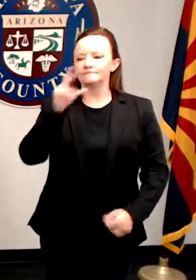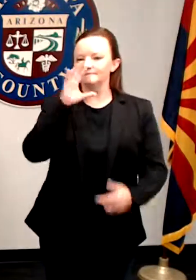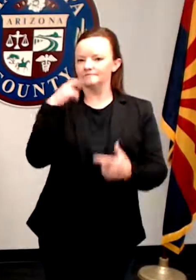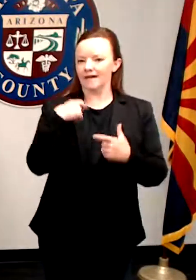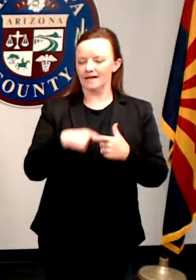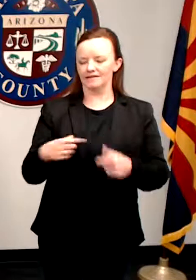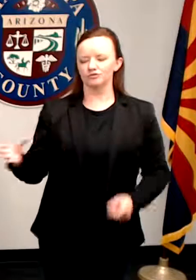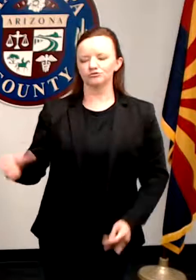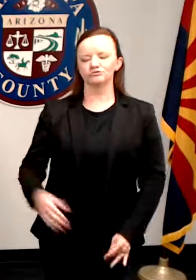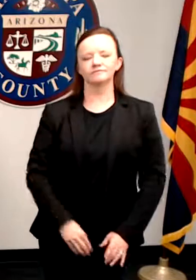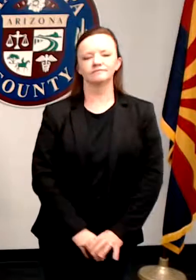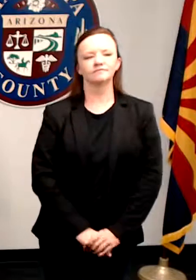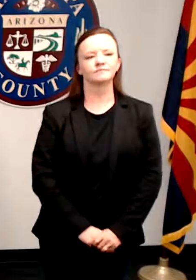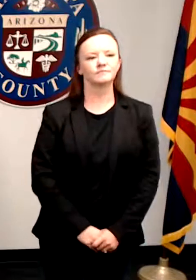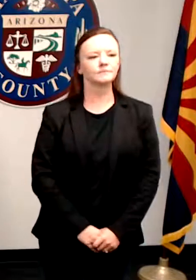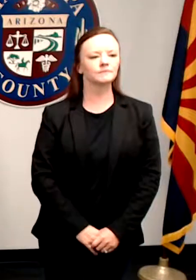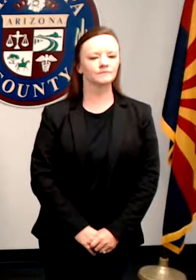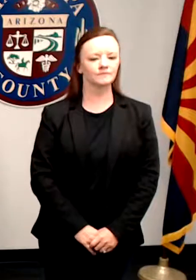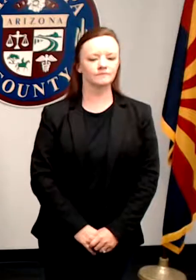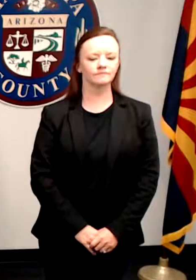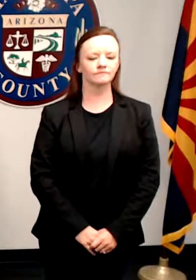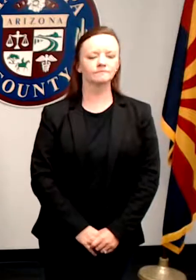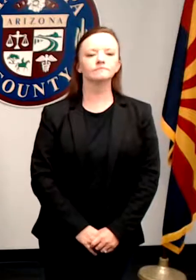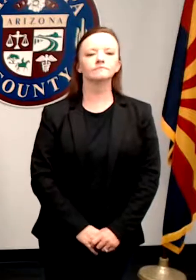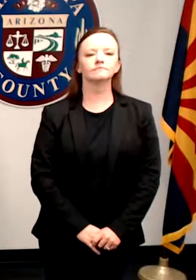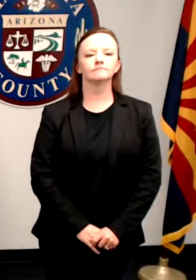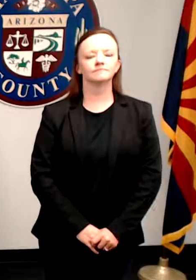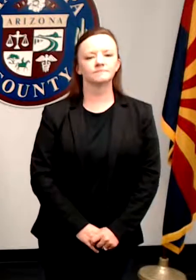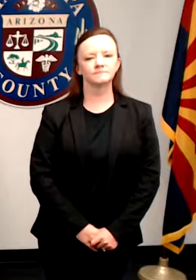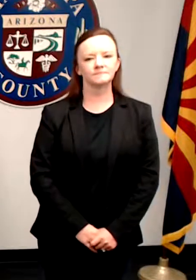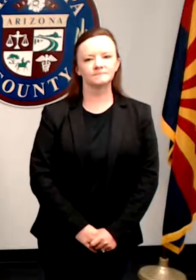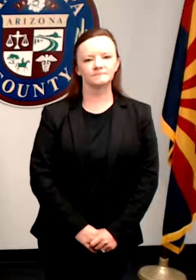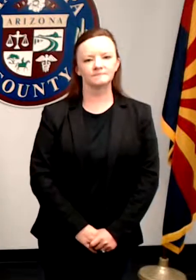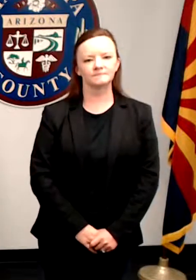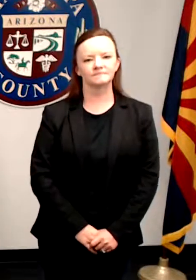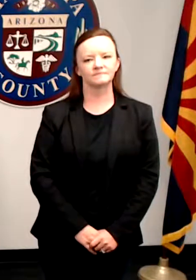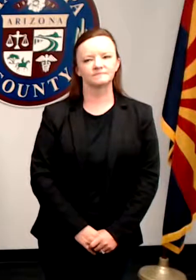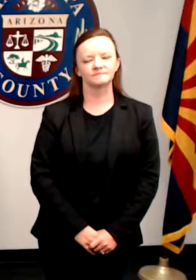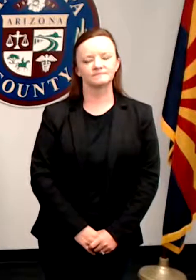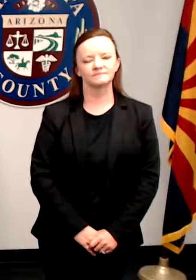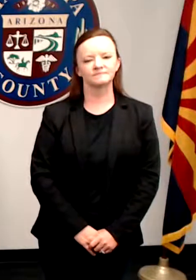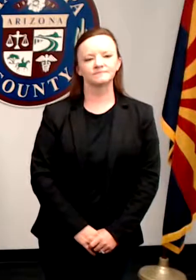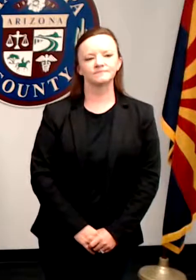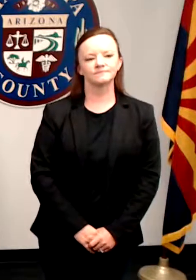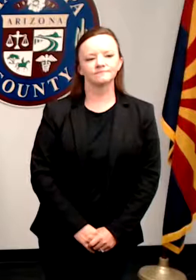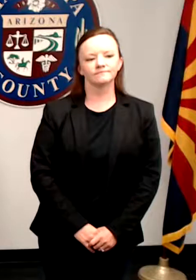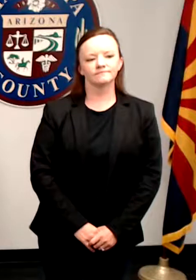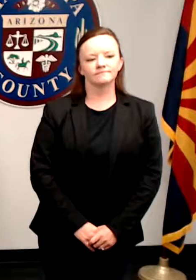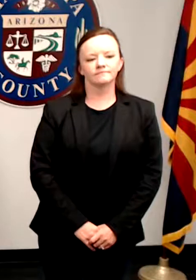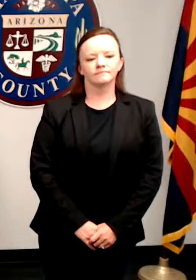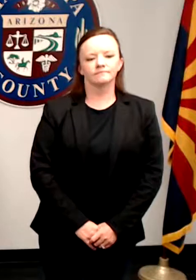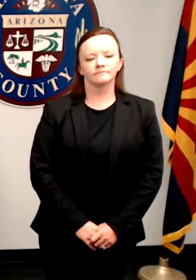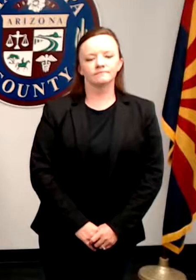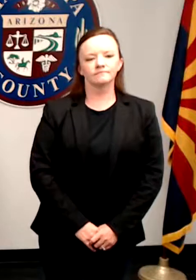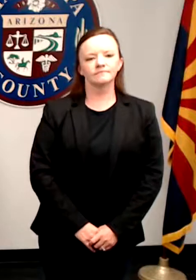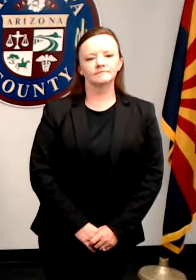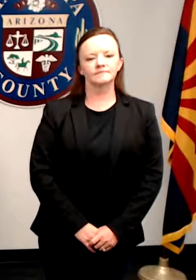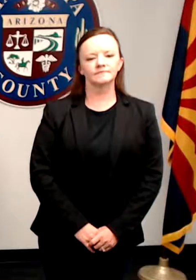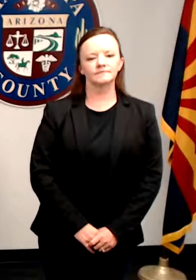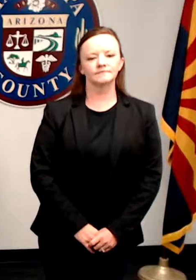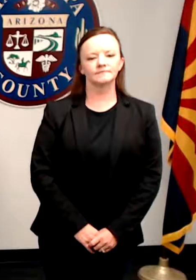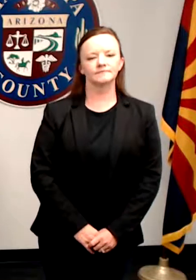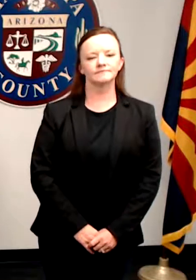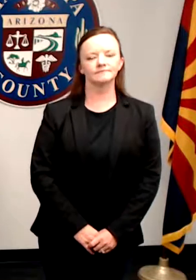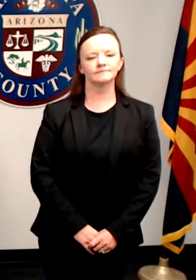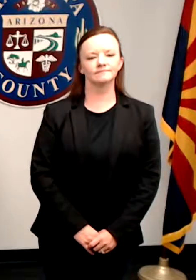La pregunta fue, ¿qué tan preocupados estamos en hacer este tipo de pruebas masivas y la falta de pruebas quizás y de equipo necesario